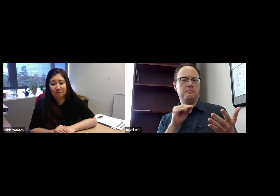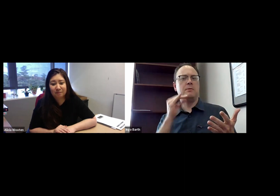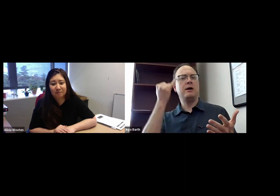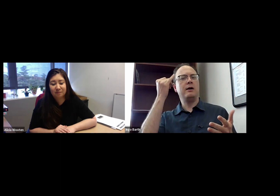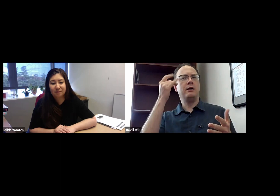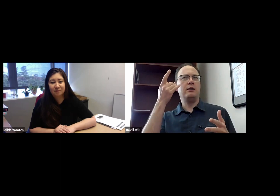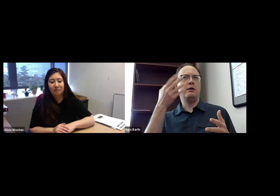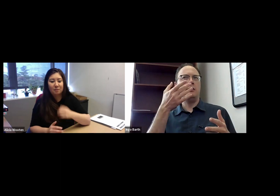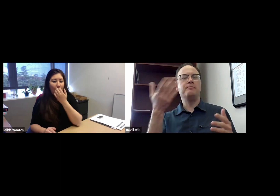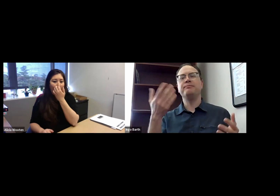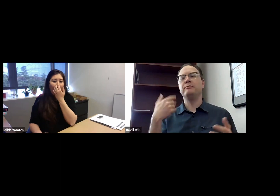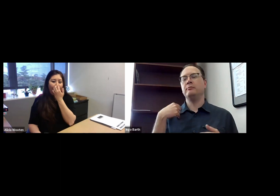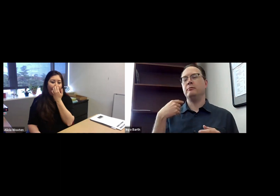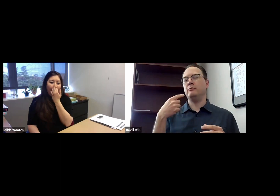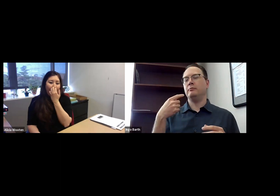think?